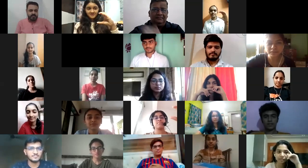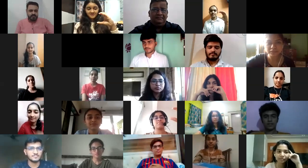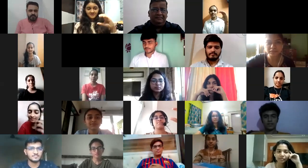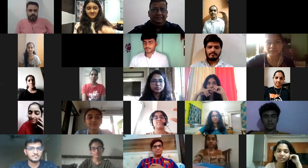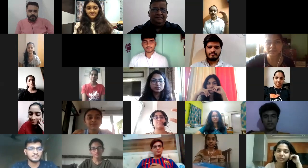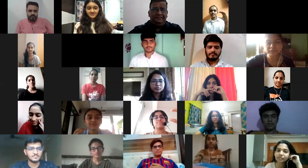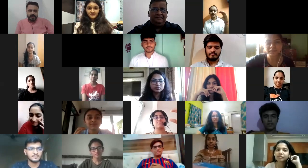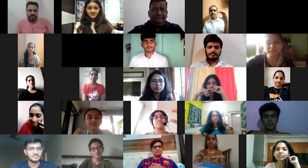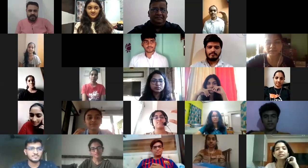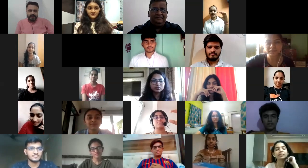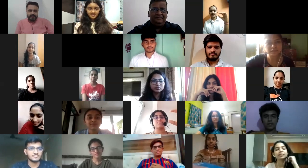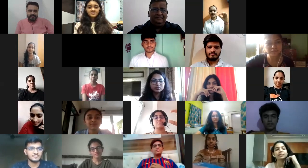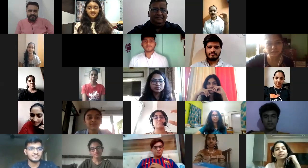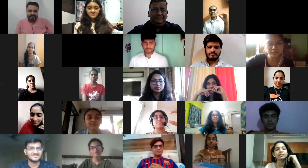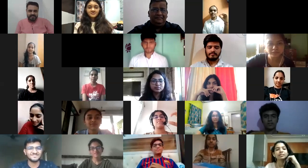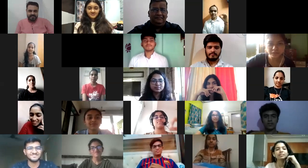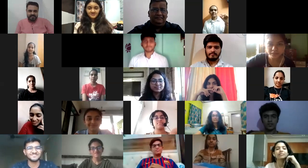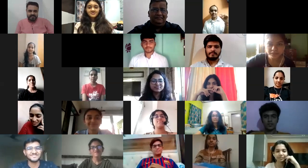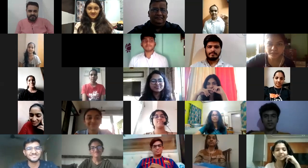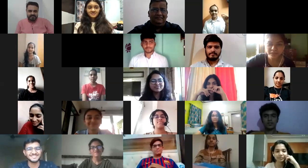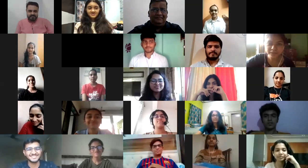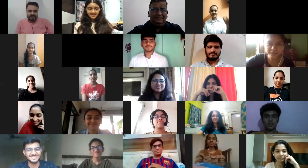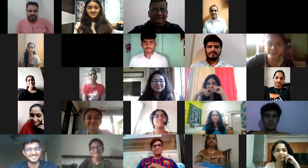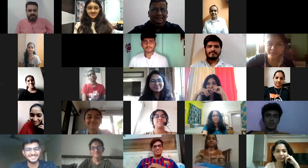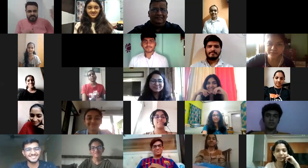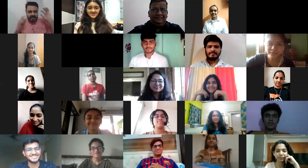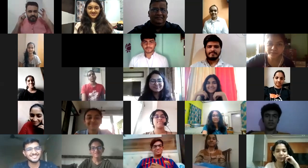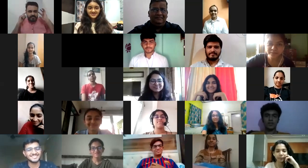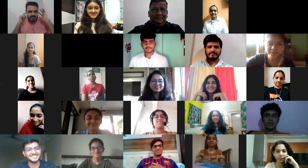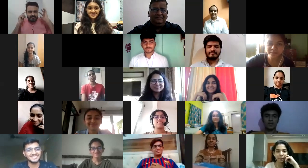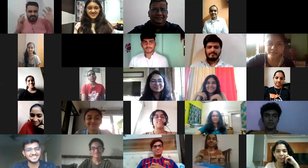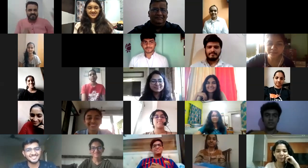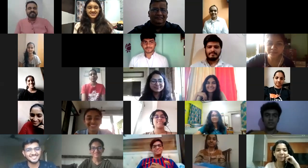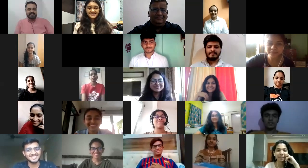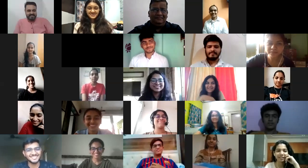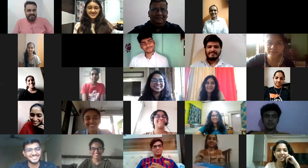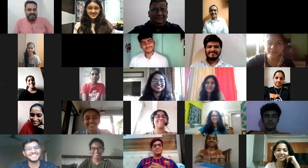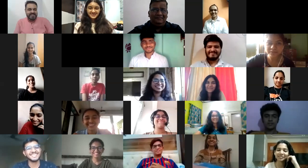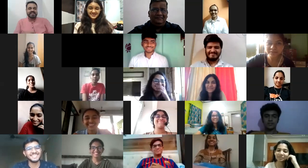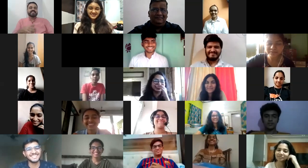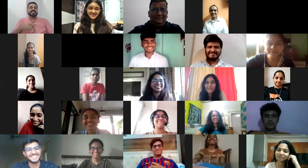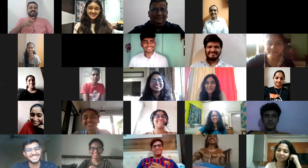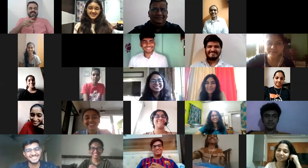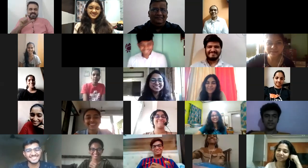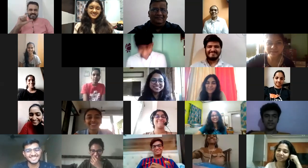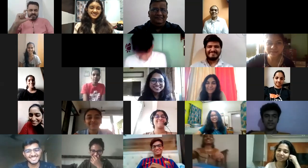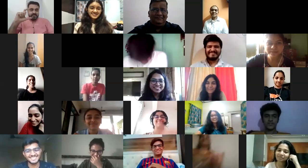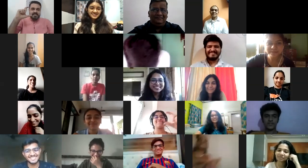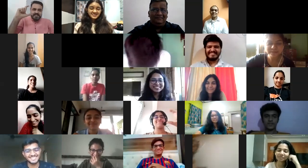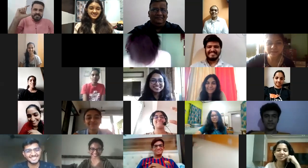Do most of you like it? Other than Starbucks? Okay. If this is